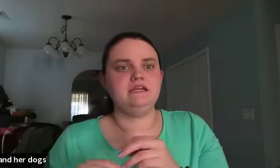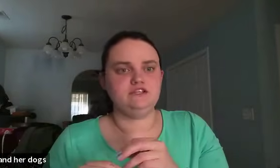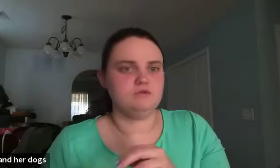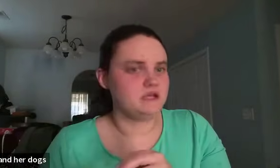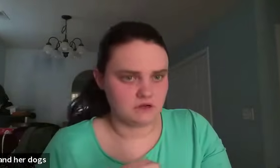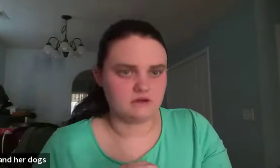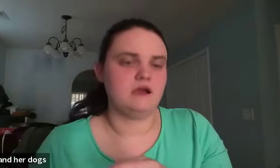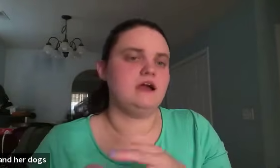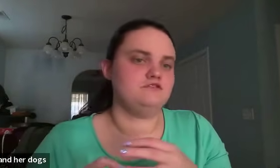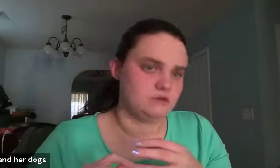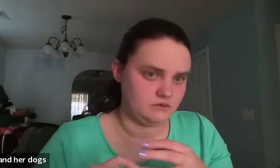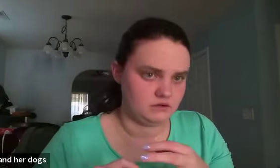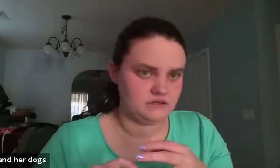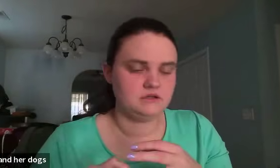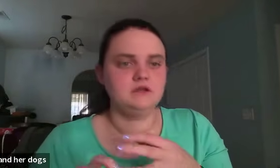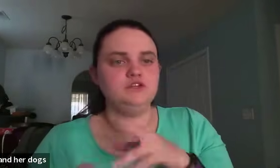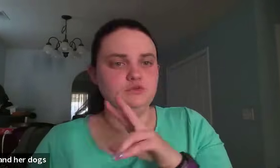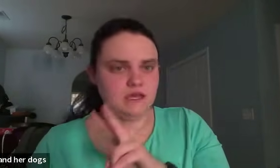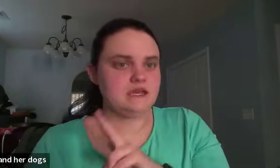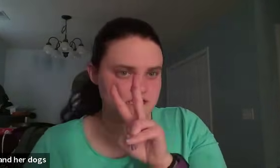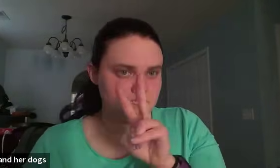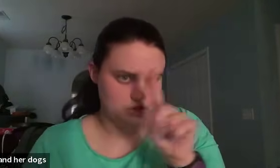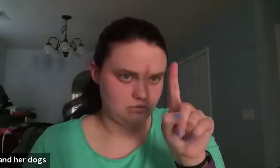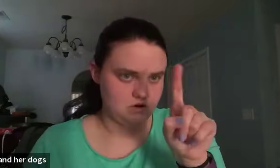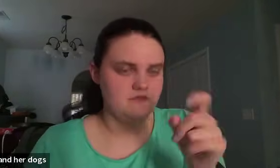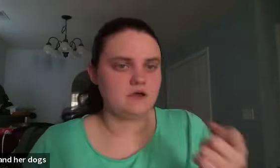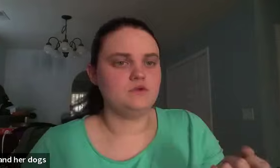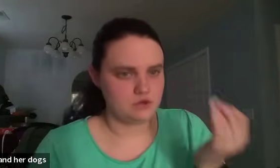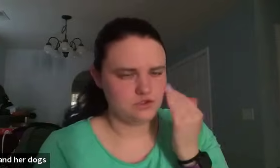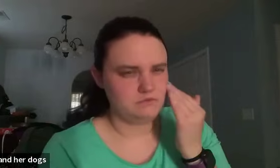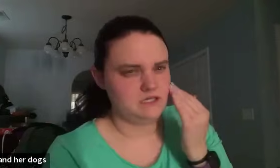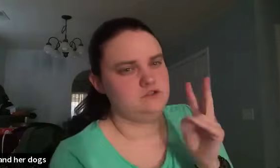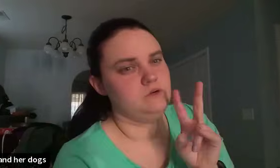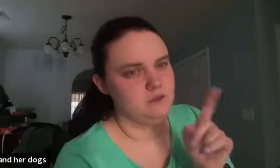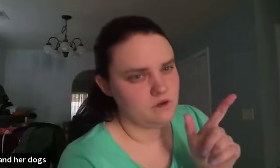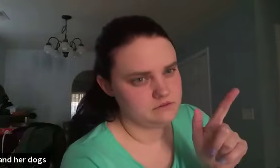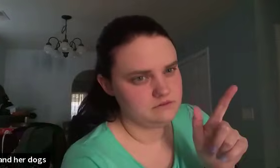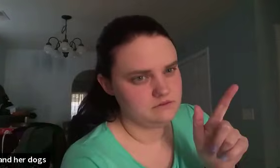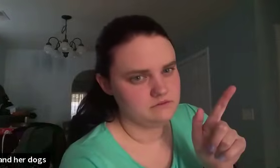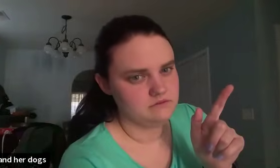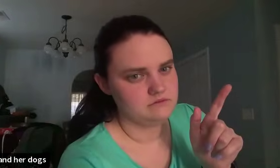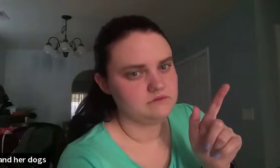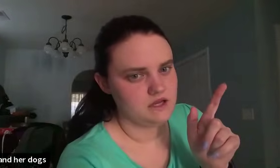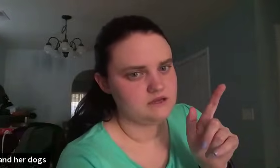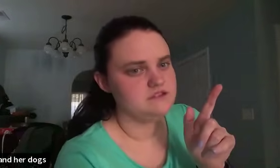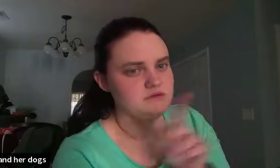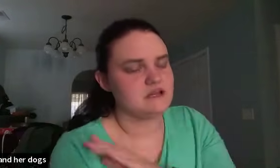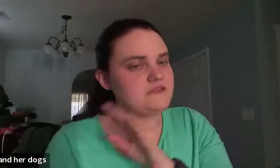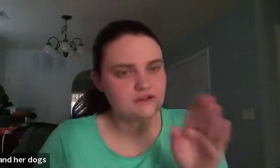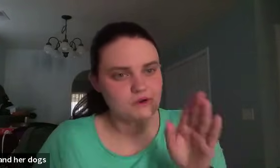need 21 or I have 21. You can say 2 1 and they'll know you mean 21. Okay. So it's not the end of the world